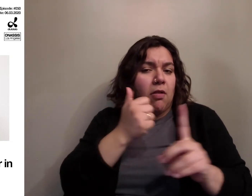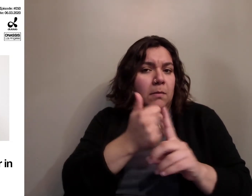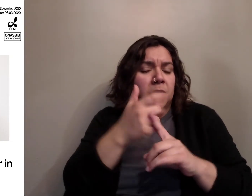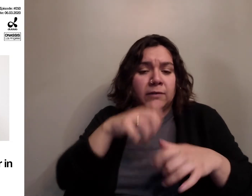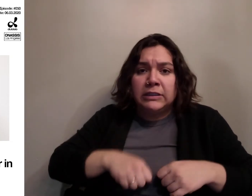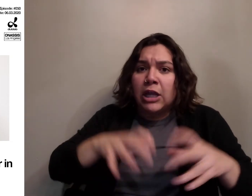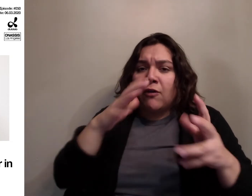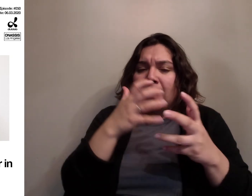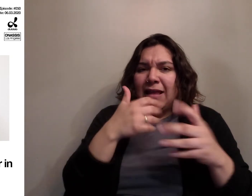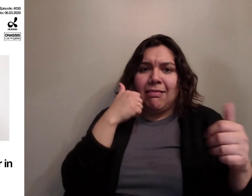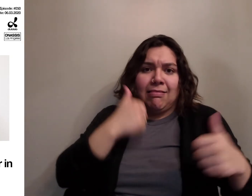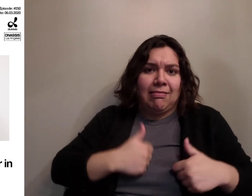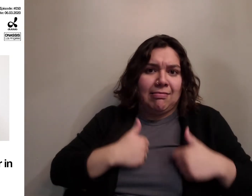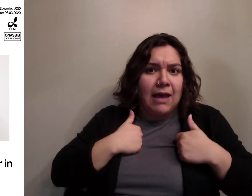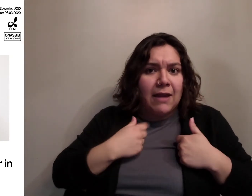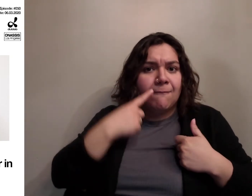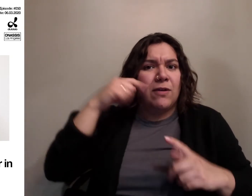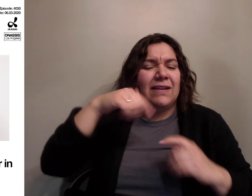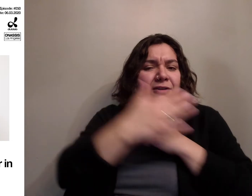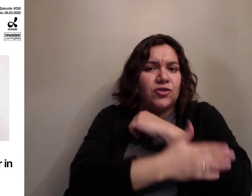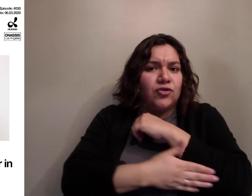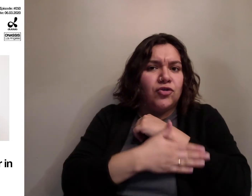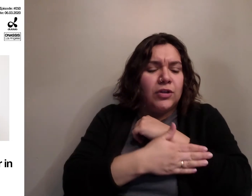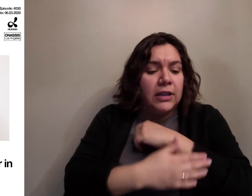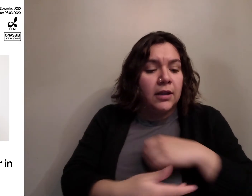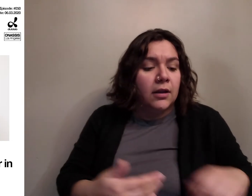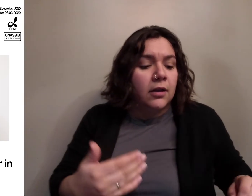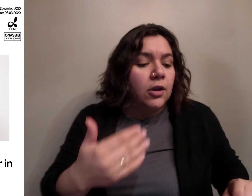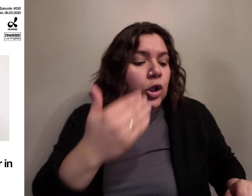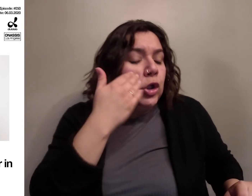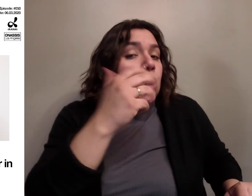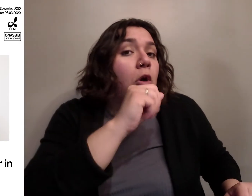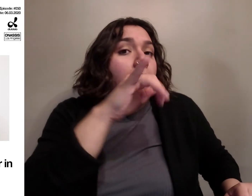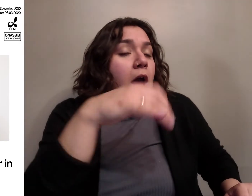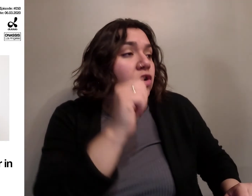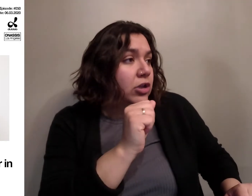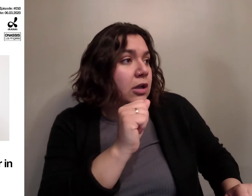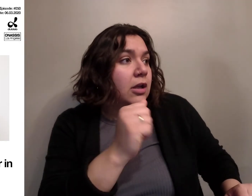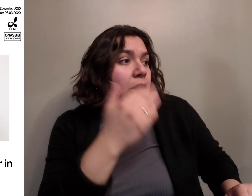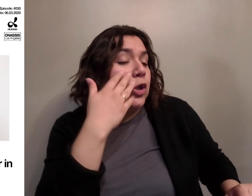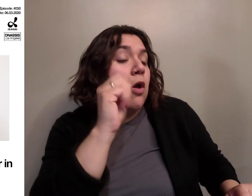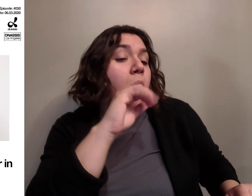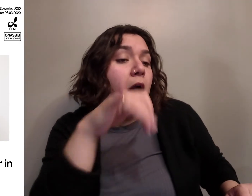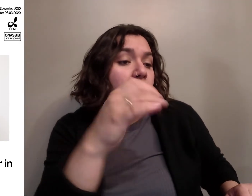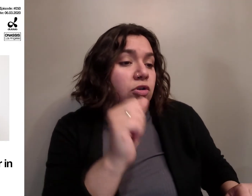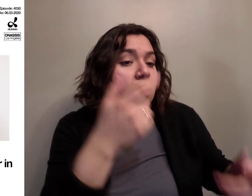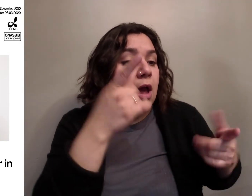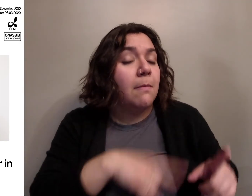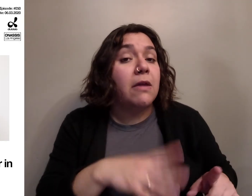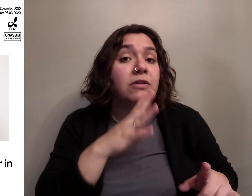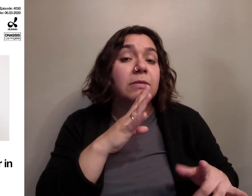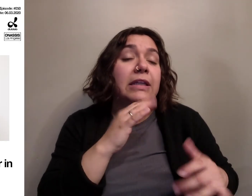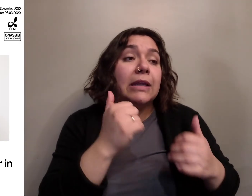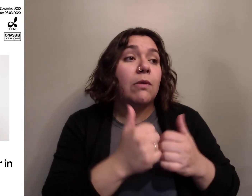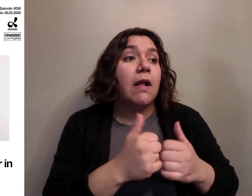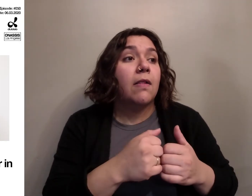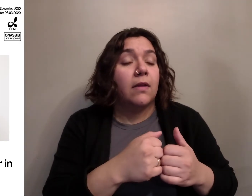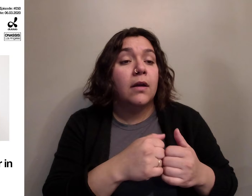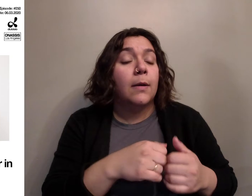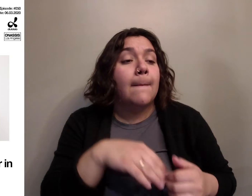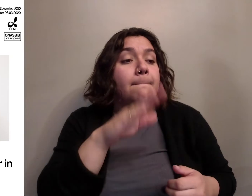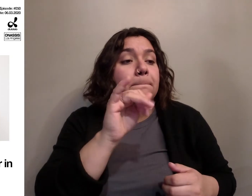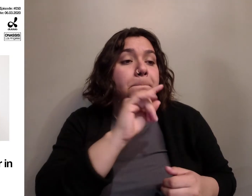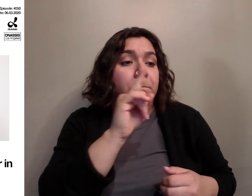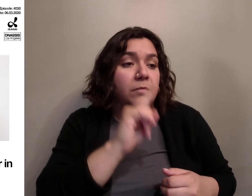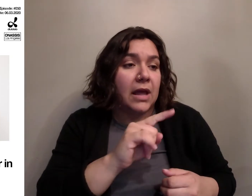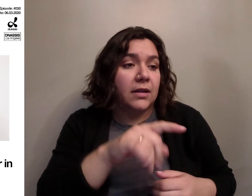indigenous, people who they sacrificed lives for this country to succeed and be